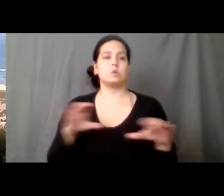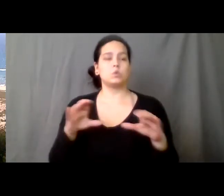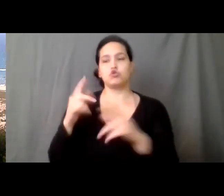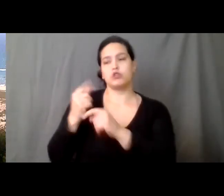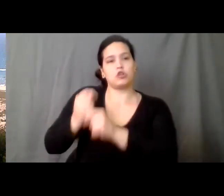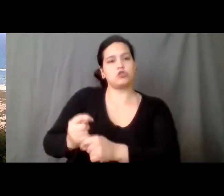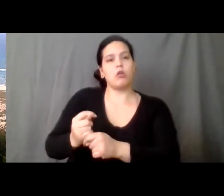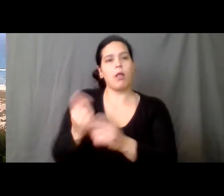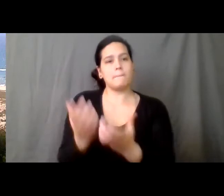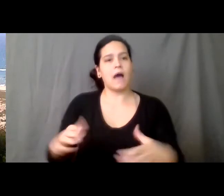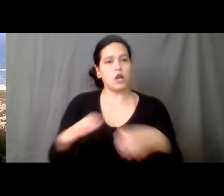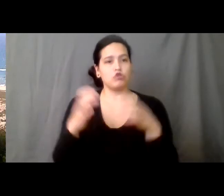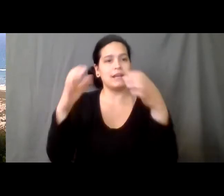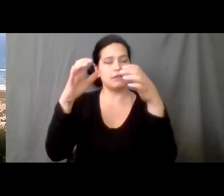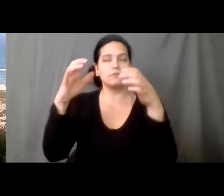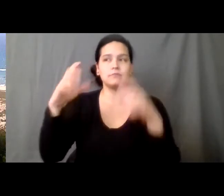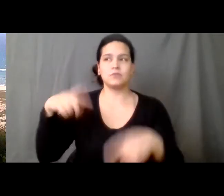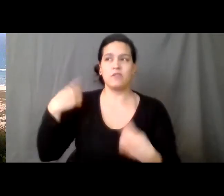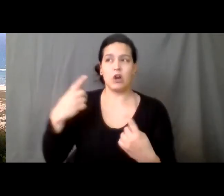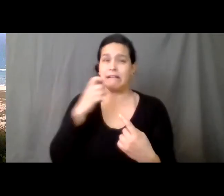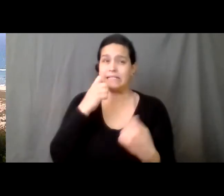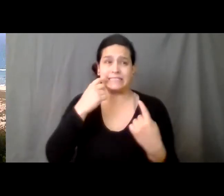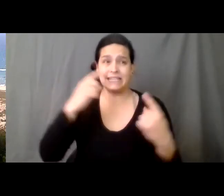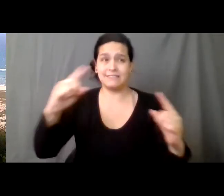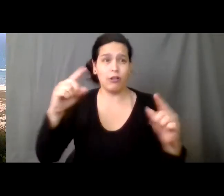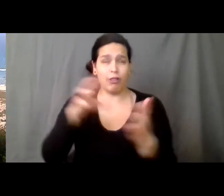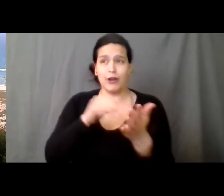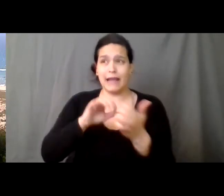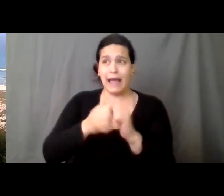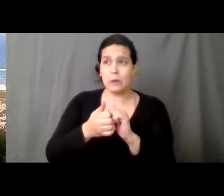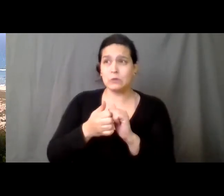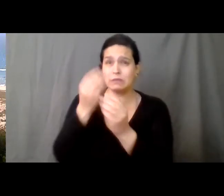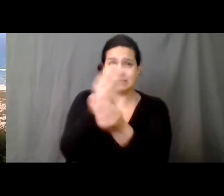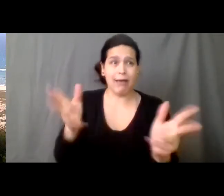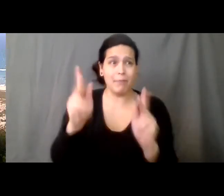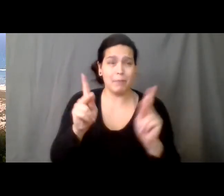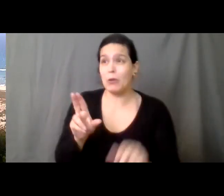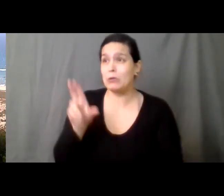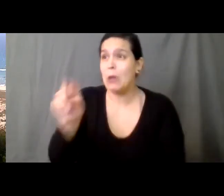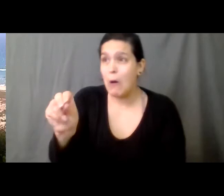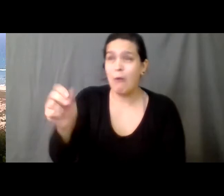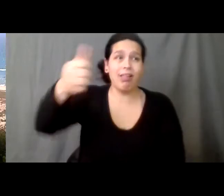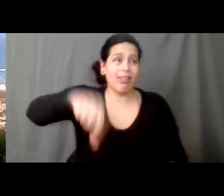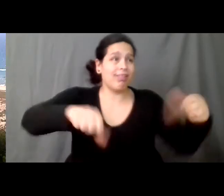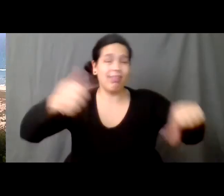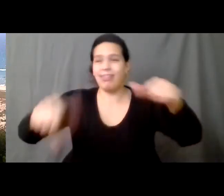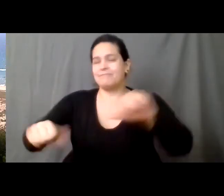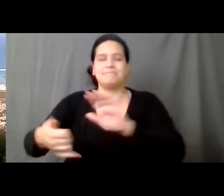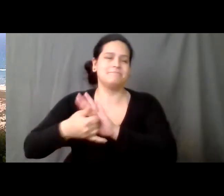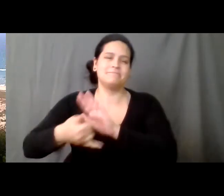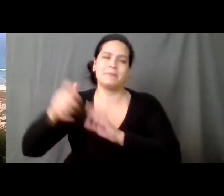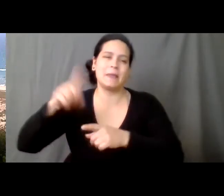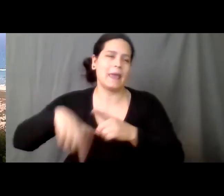I have been very unsuccessful in learning how to say no. So I've been very active in lots of different boards and